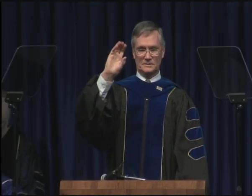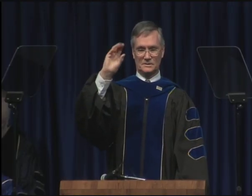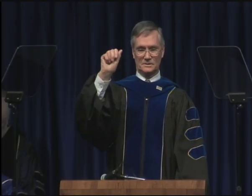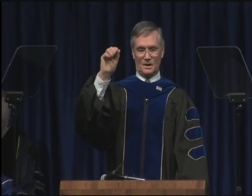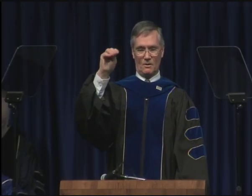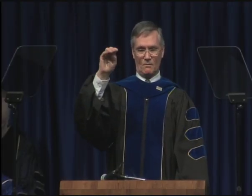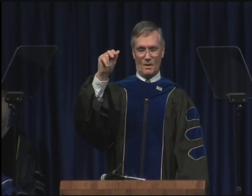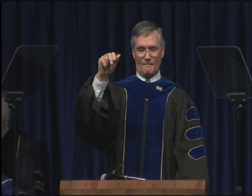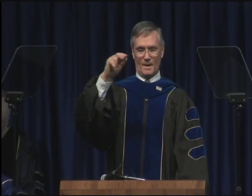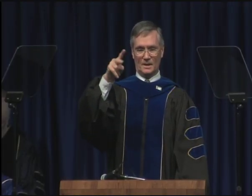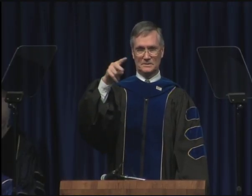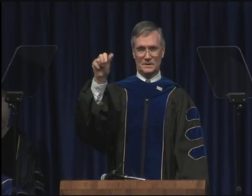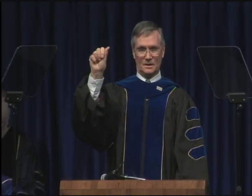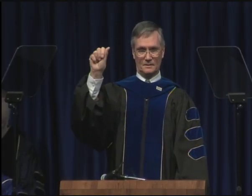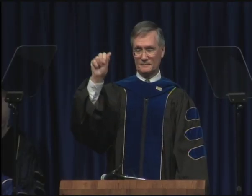Jennifer Scaramazza.